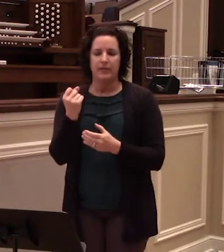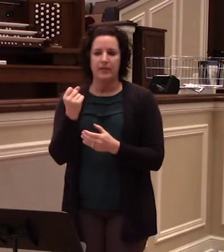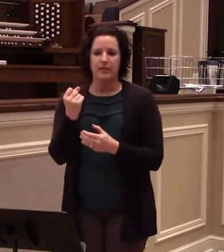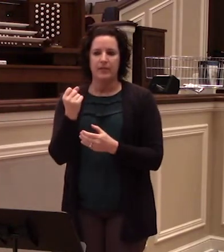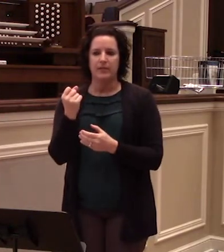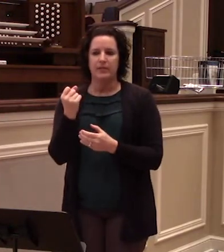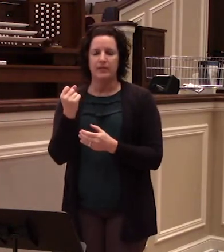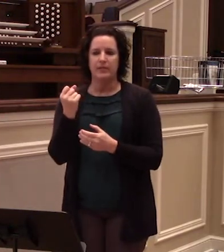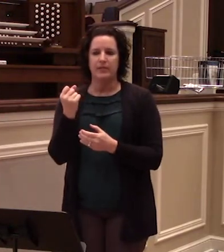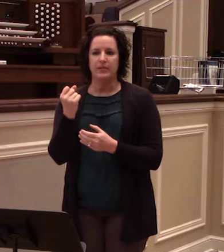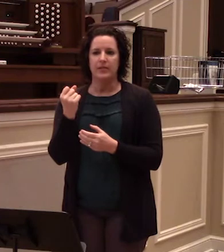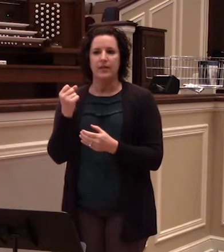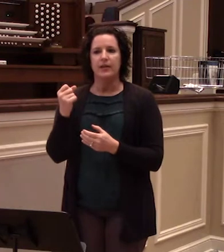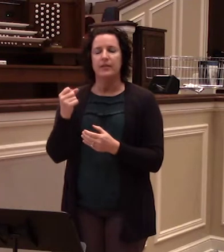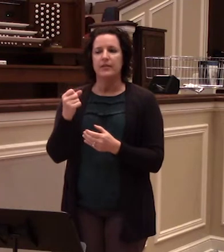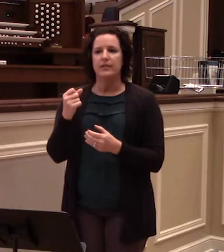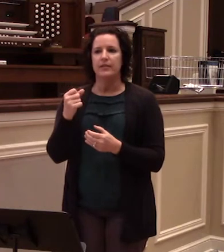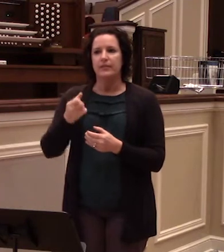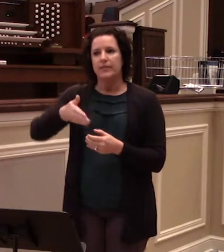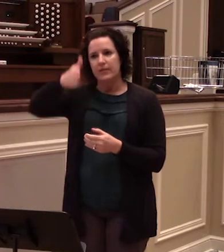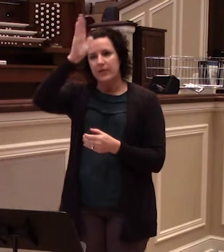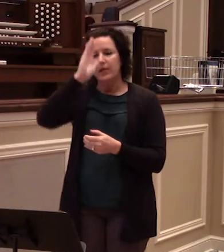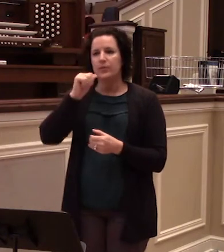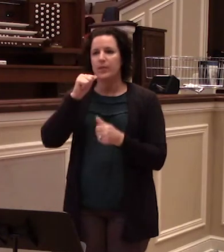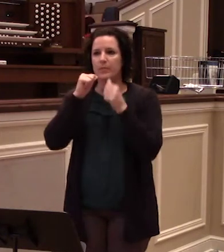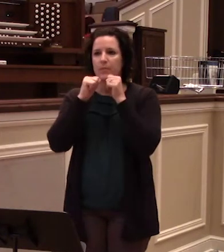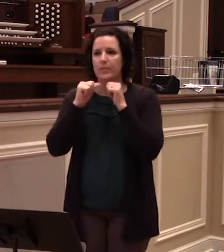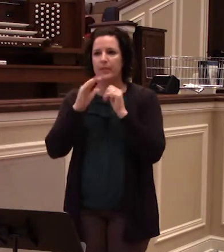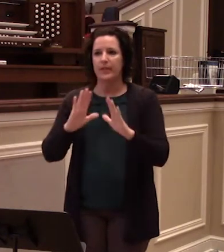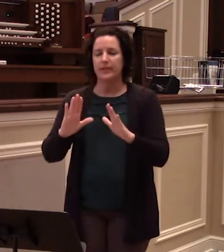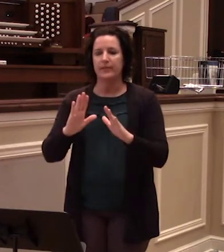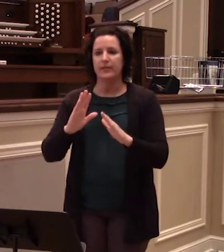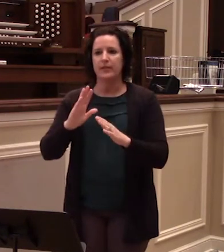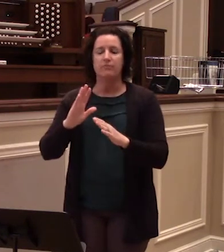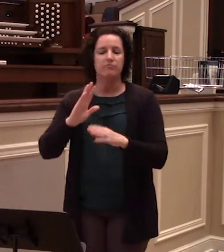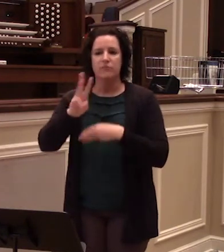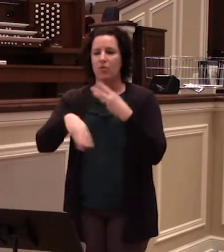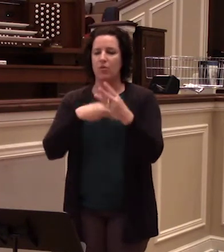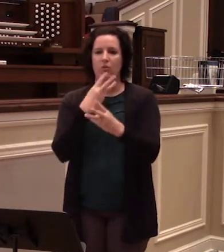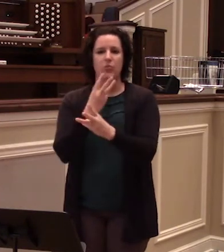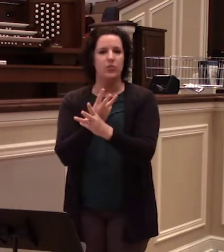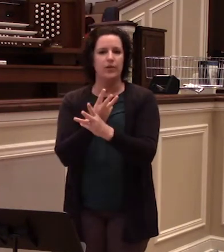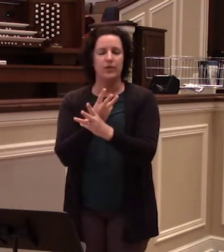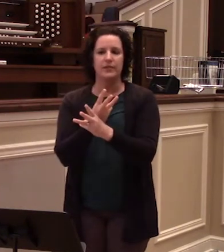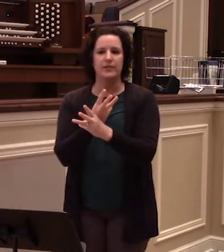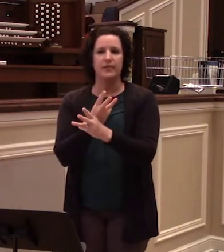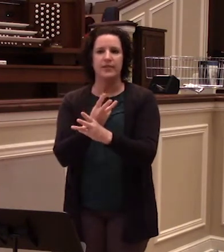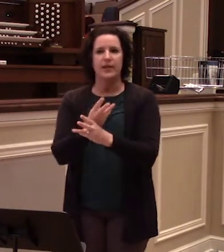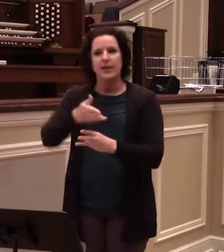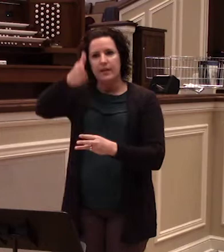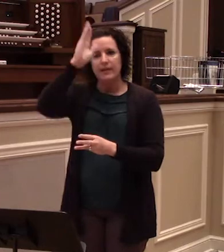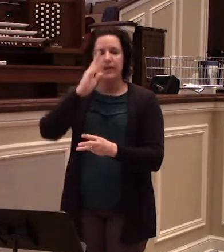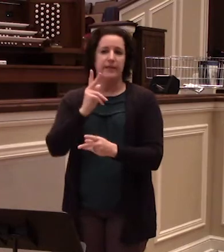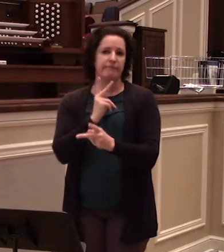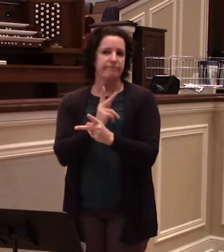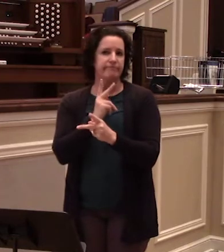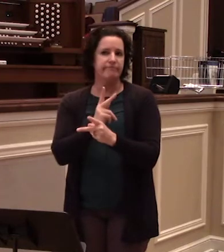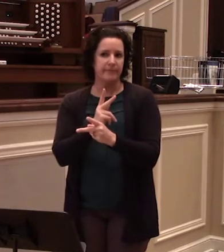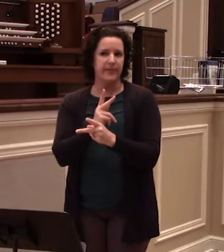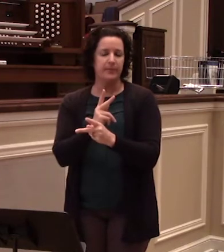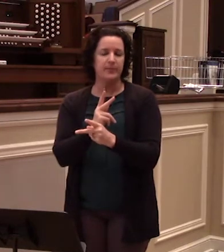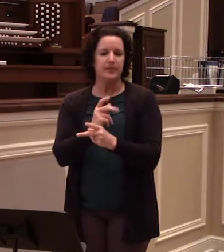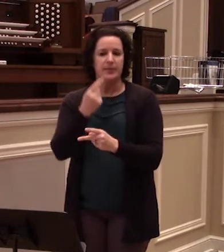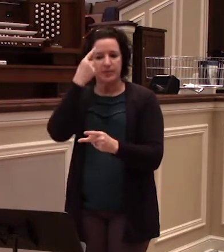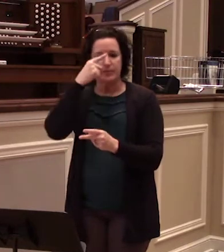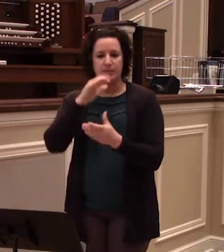whole world, to set things right. I keep my promises. In the Lord's Supper, Jesus does the very same thing. In